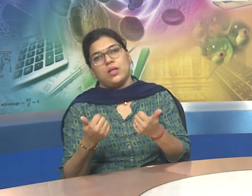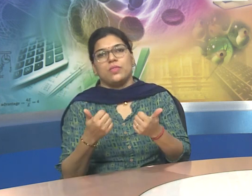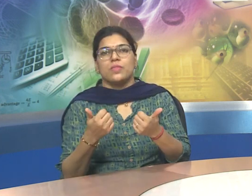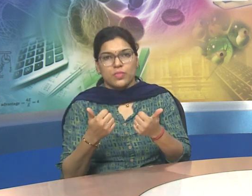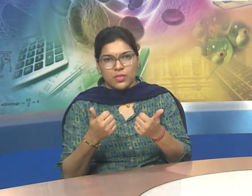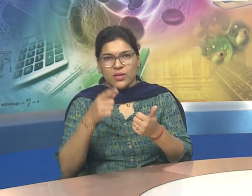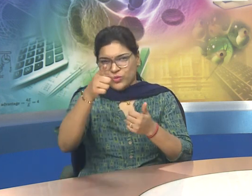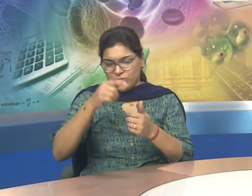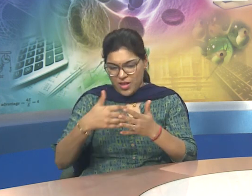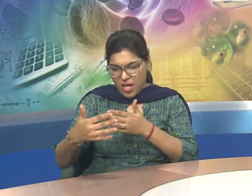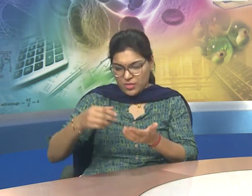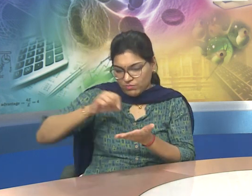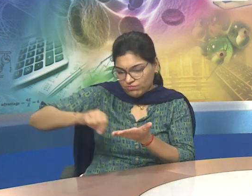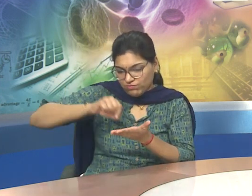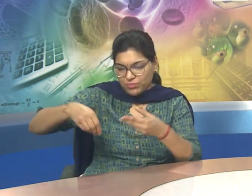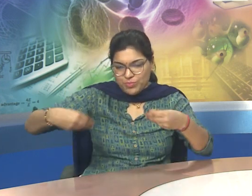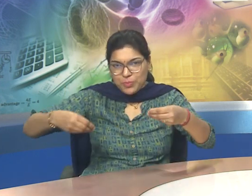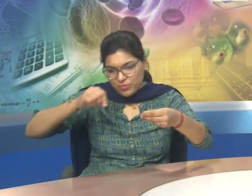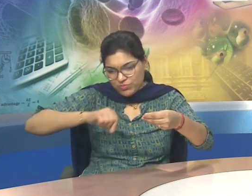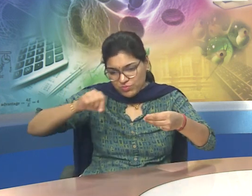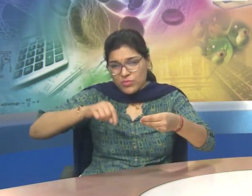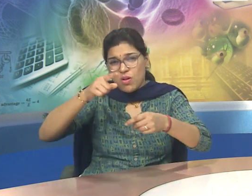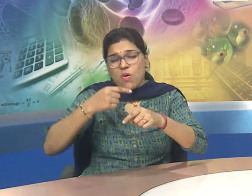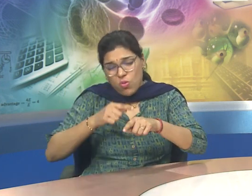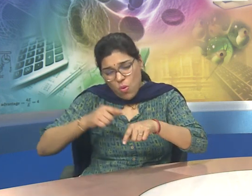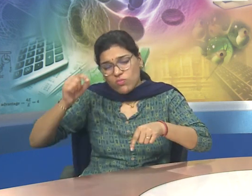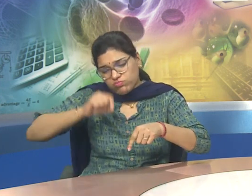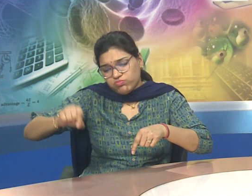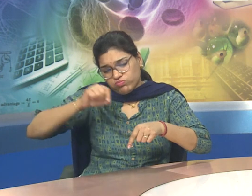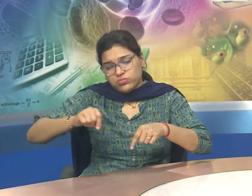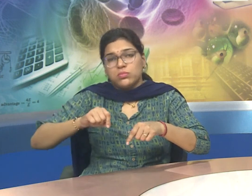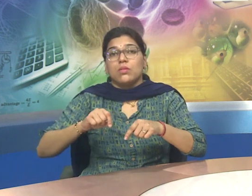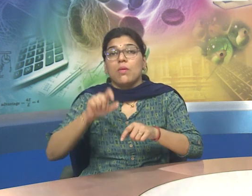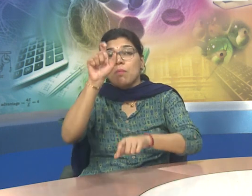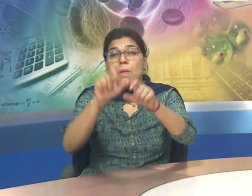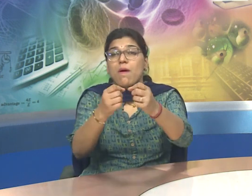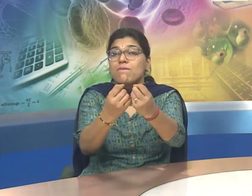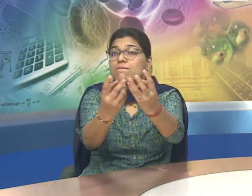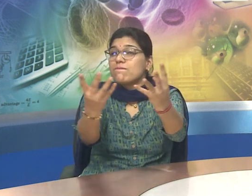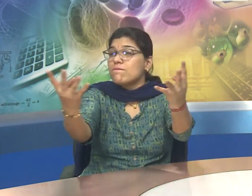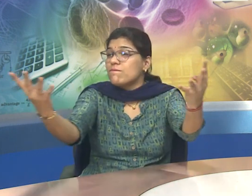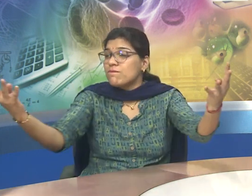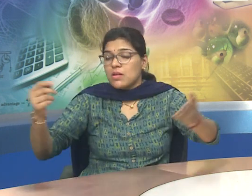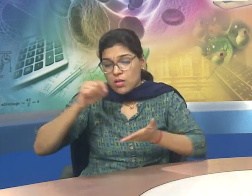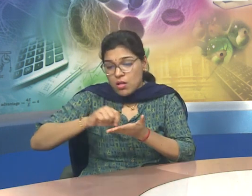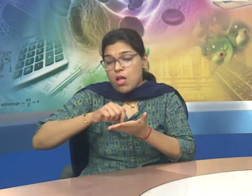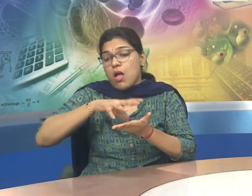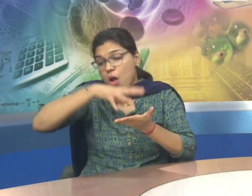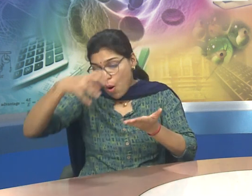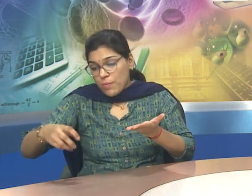thing which we work on the system. Sometimes we also can write on a paper with a pen,